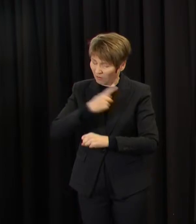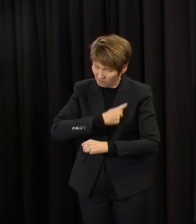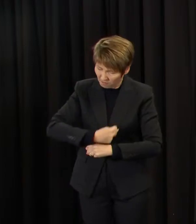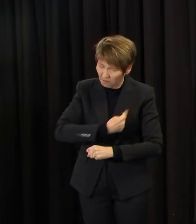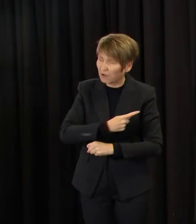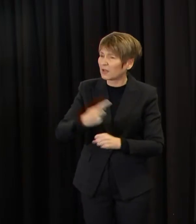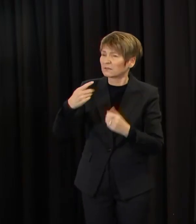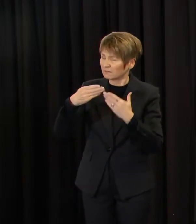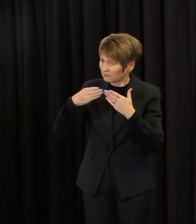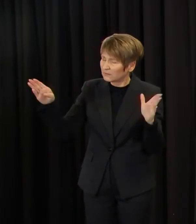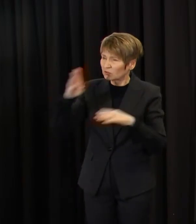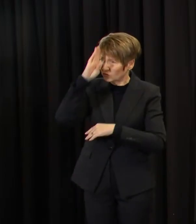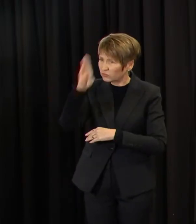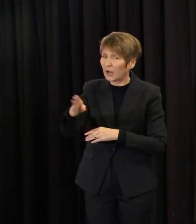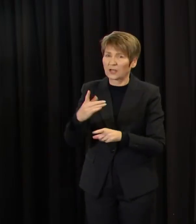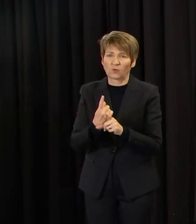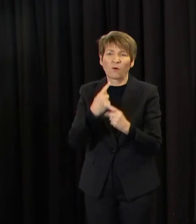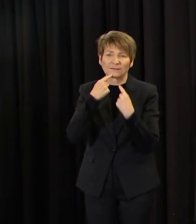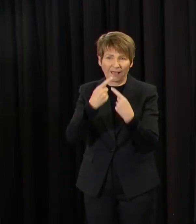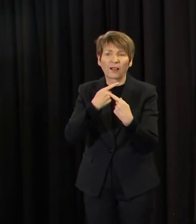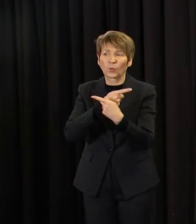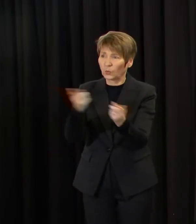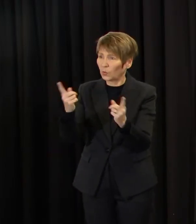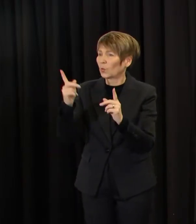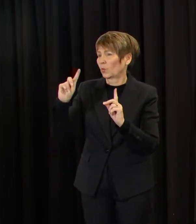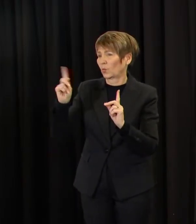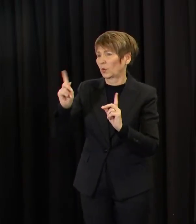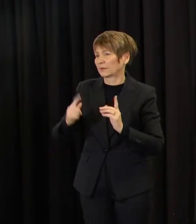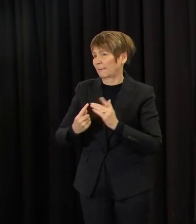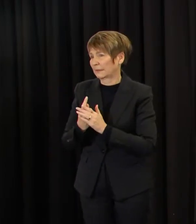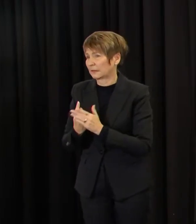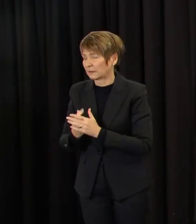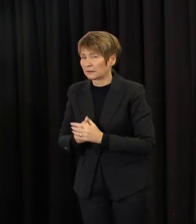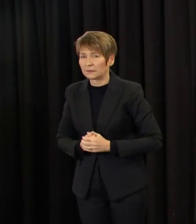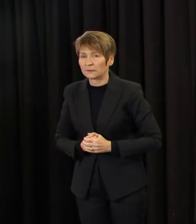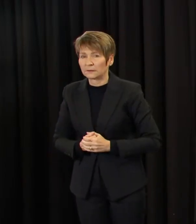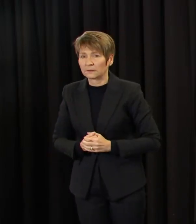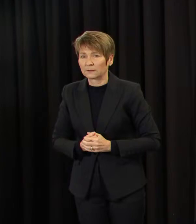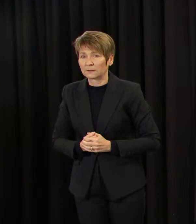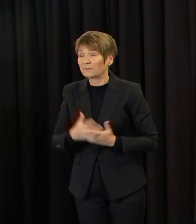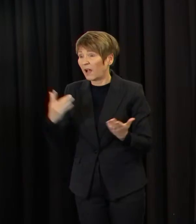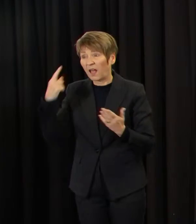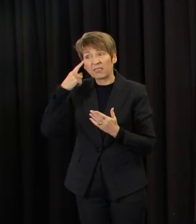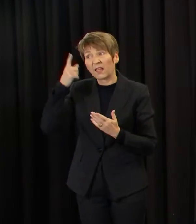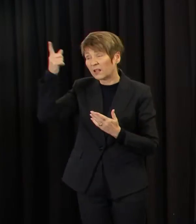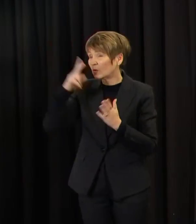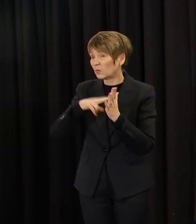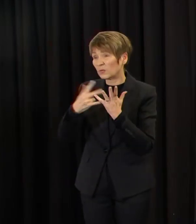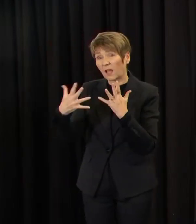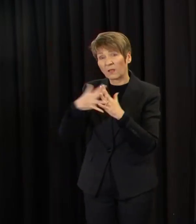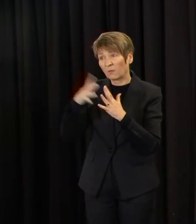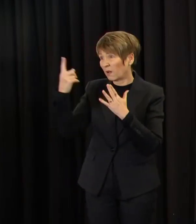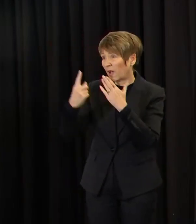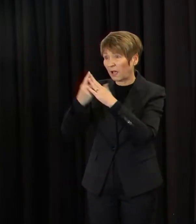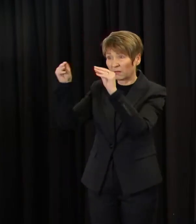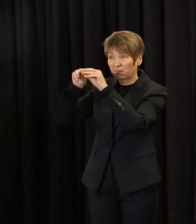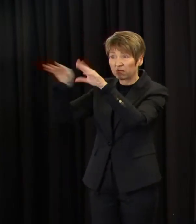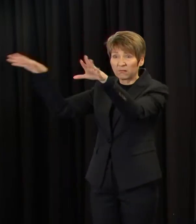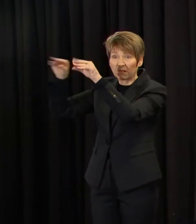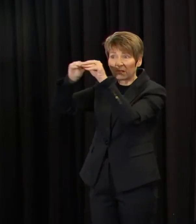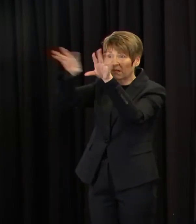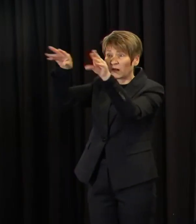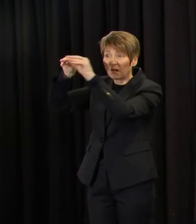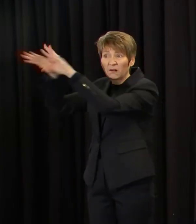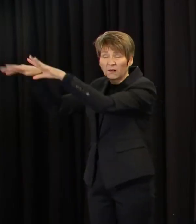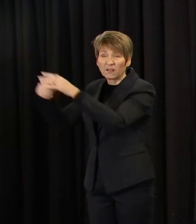These are difficult numbers, but if you look to the experience in, say, New South Wales at the moment, I'm sure there are many